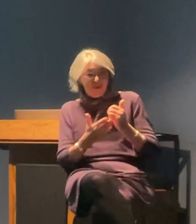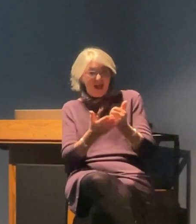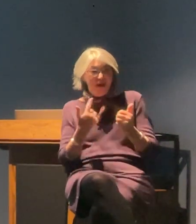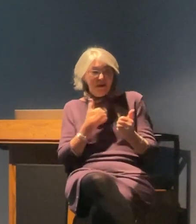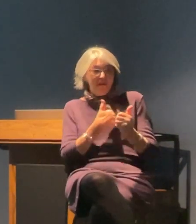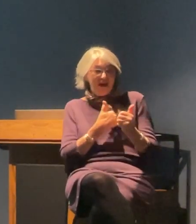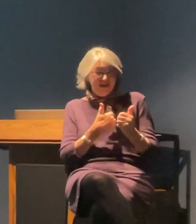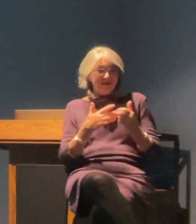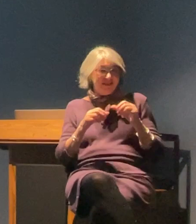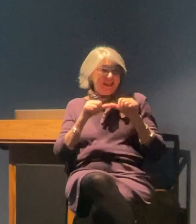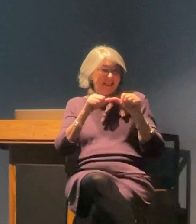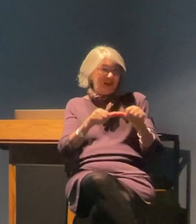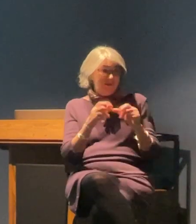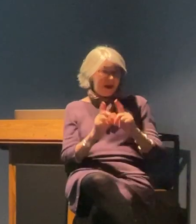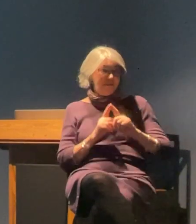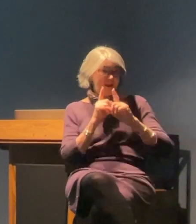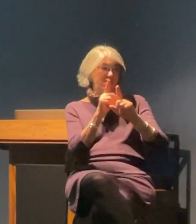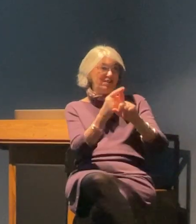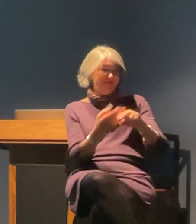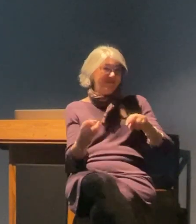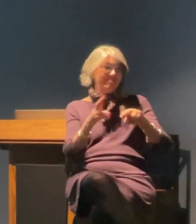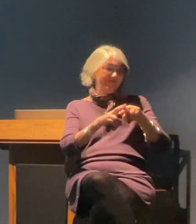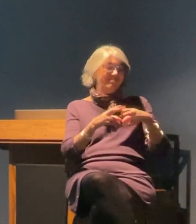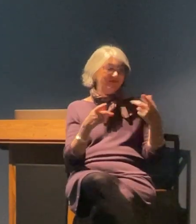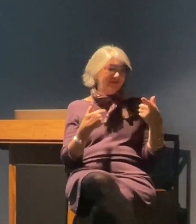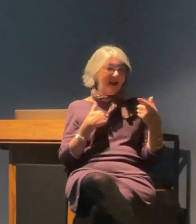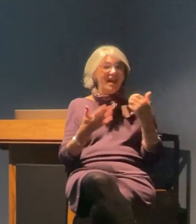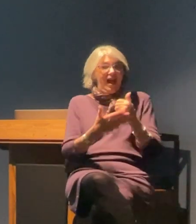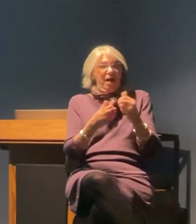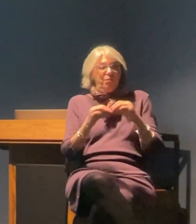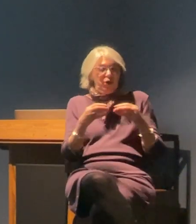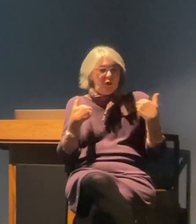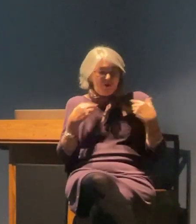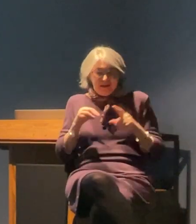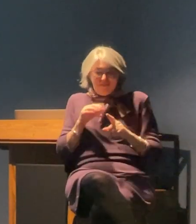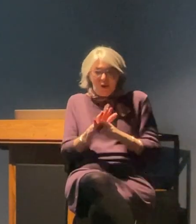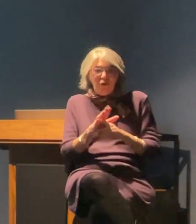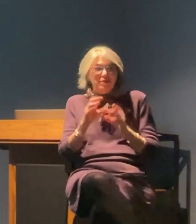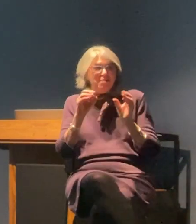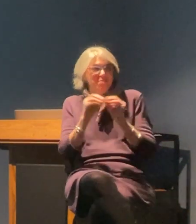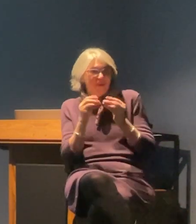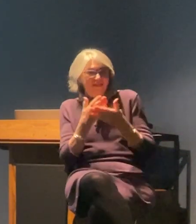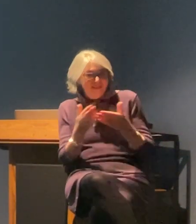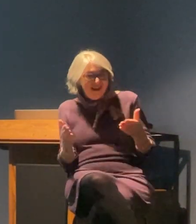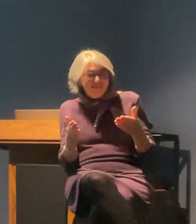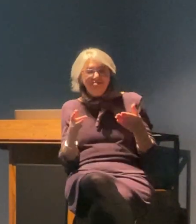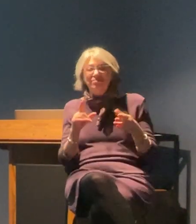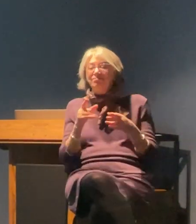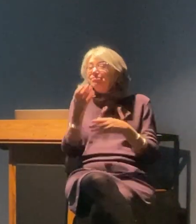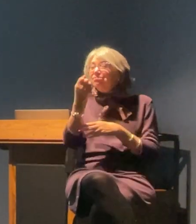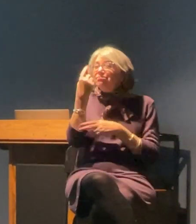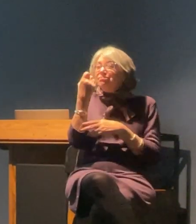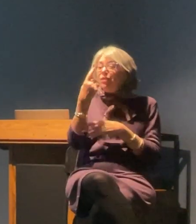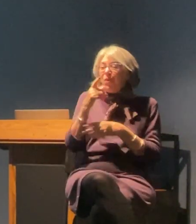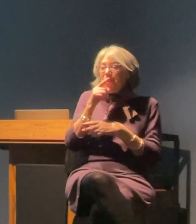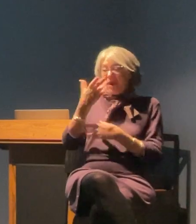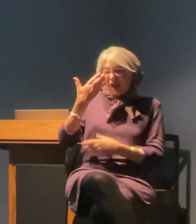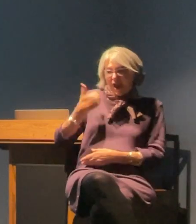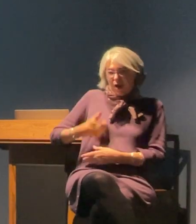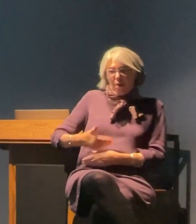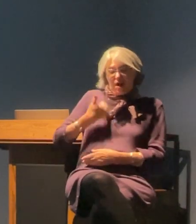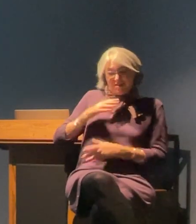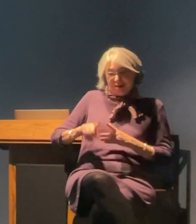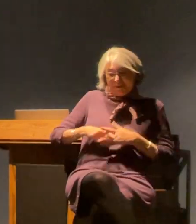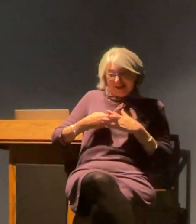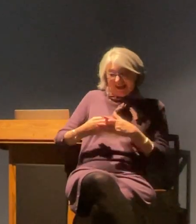us further that mission so we can help more youth, expose them to more things. So just understanding who I was and the